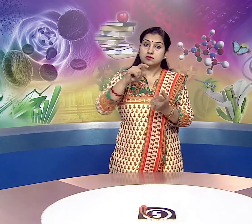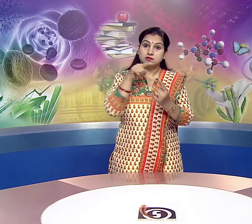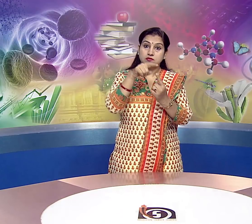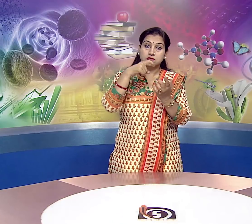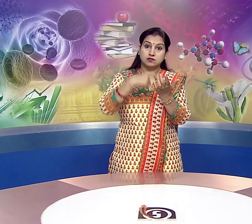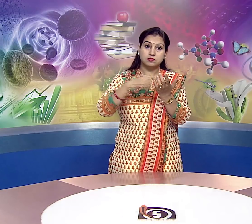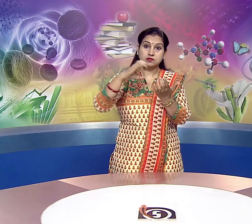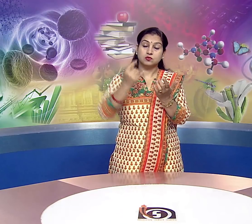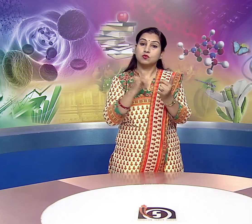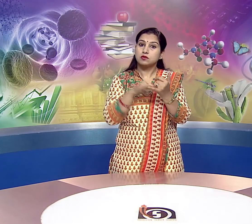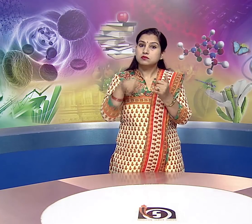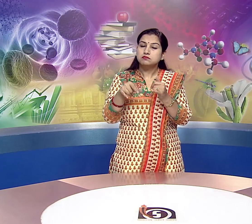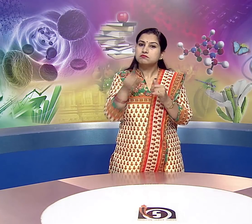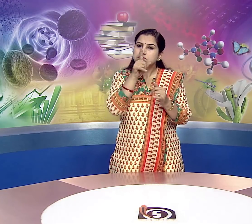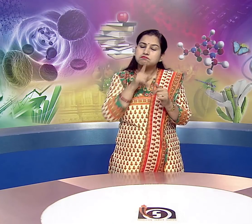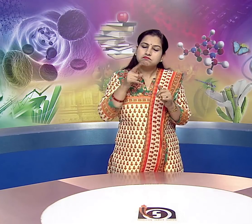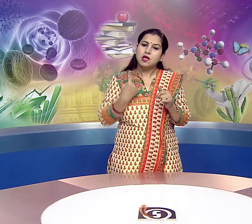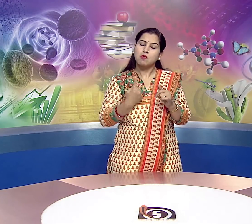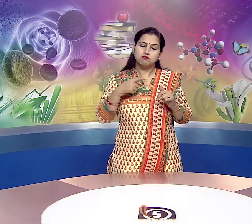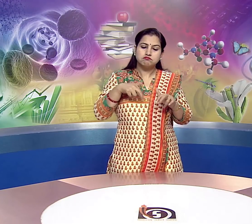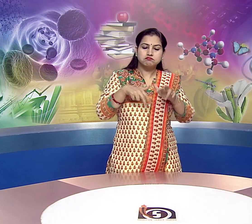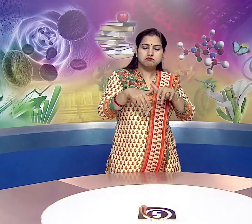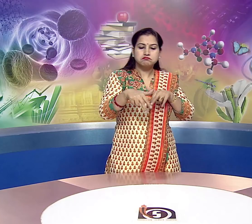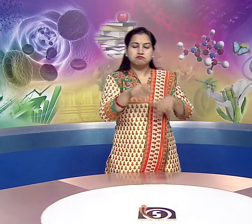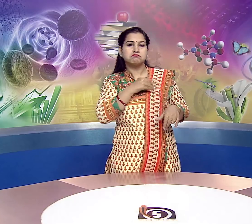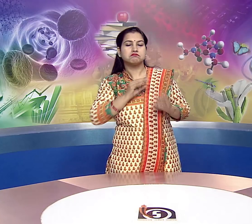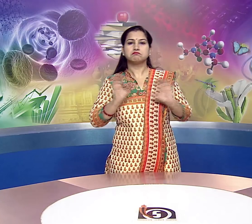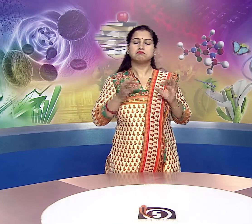he was walking quite fearlessly now.